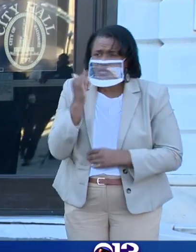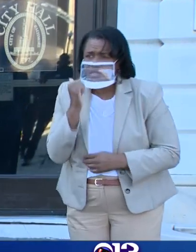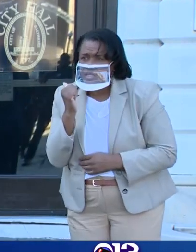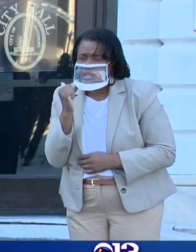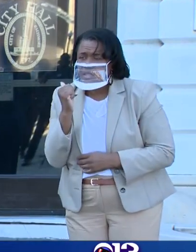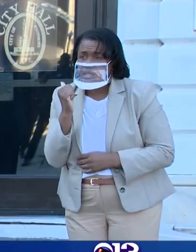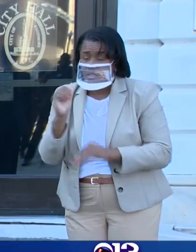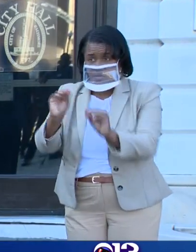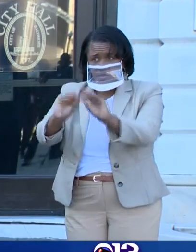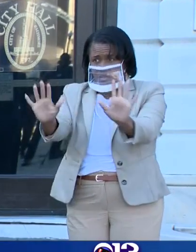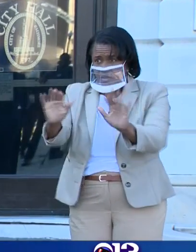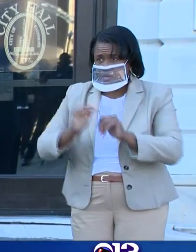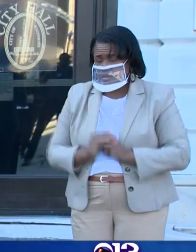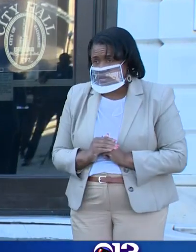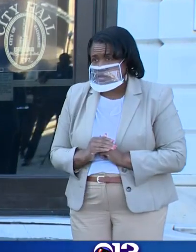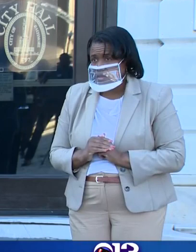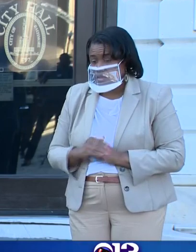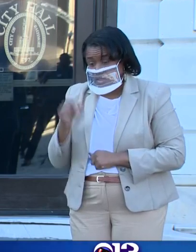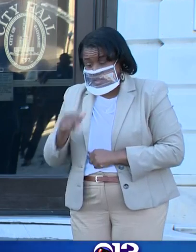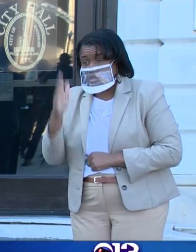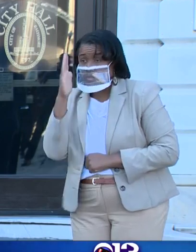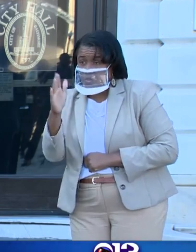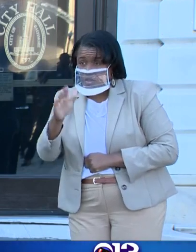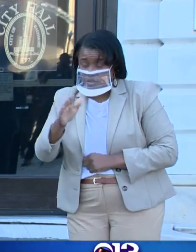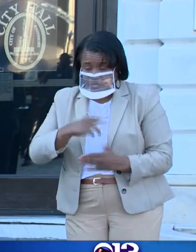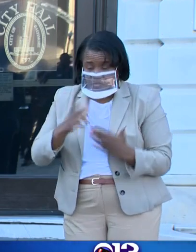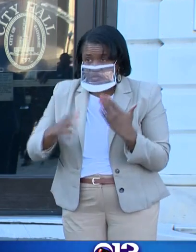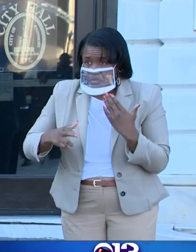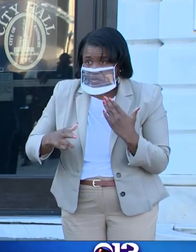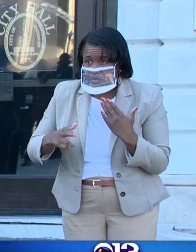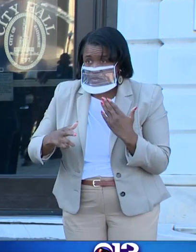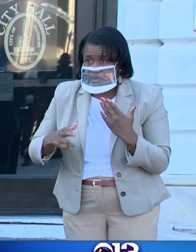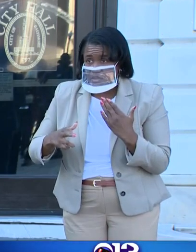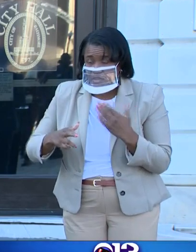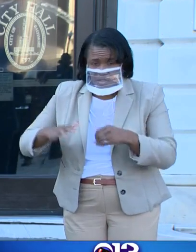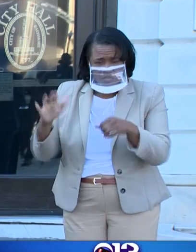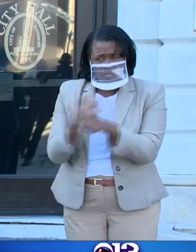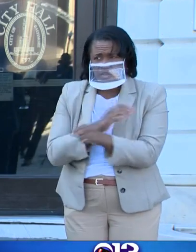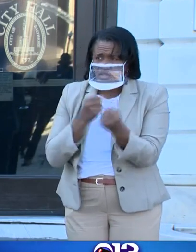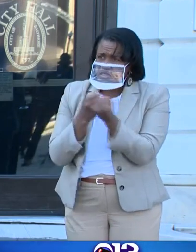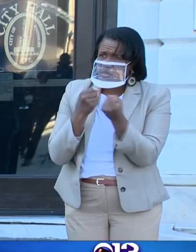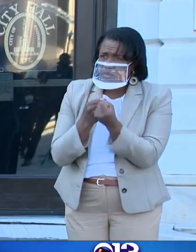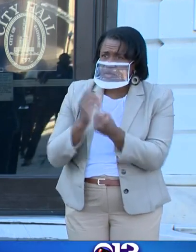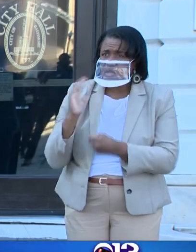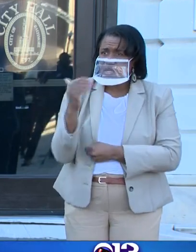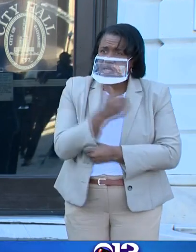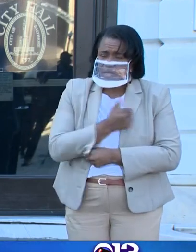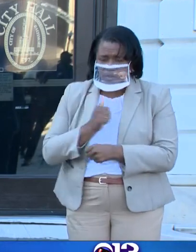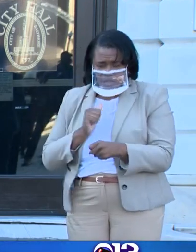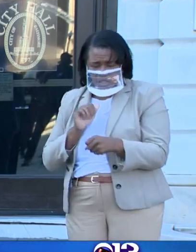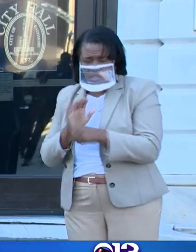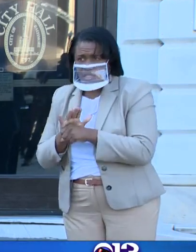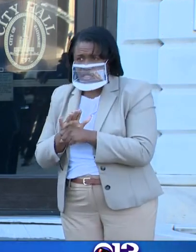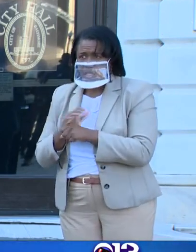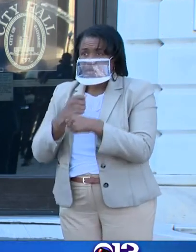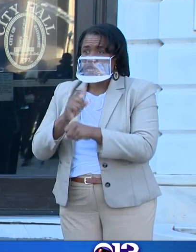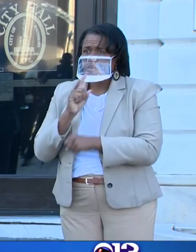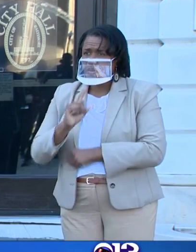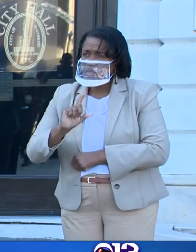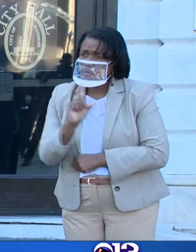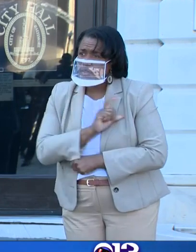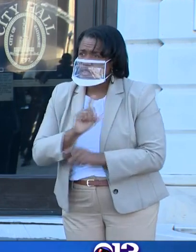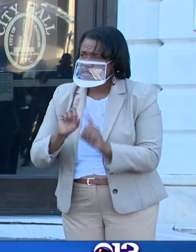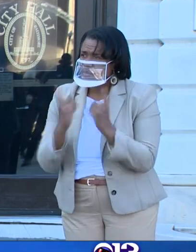me be clear. This will be done while fully supporting our consent decree to ensure our police